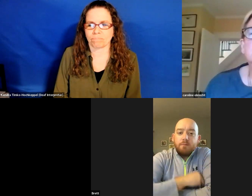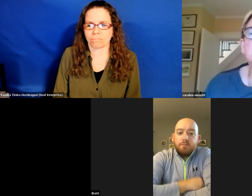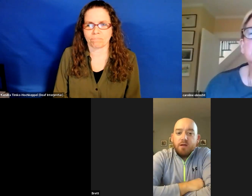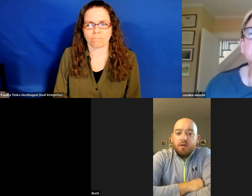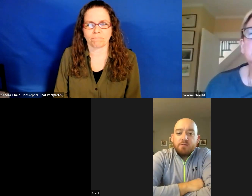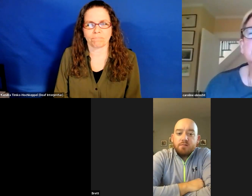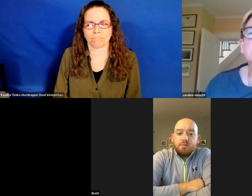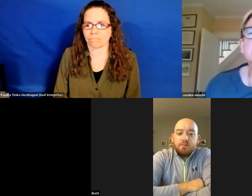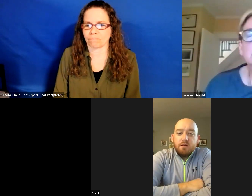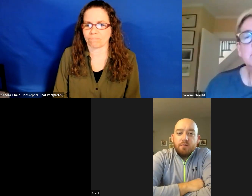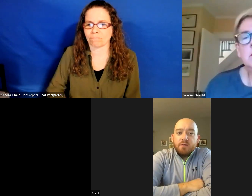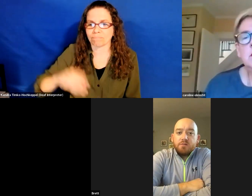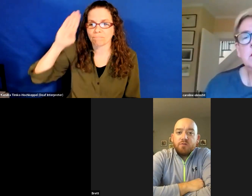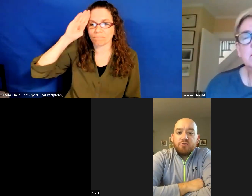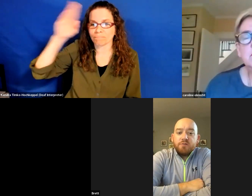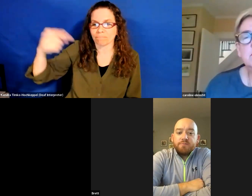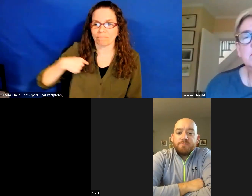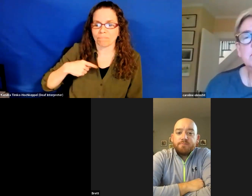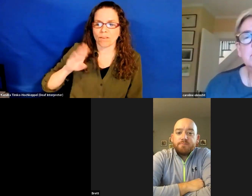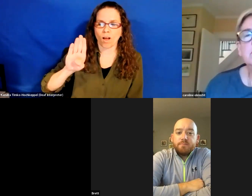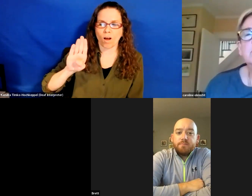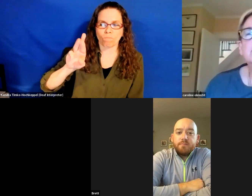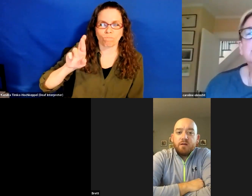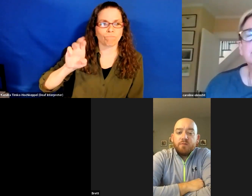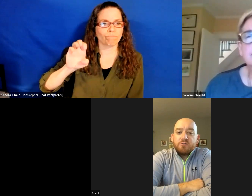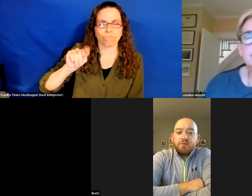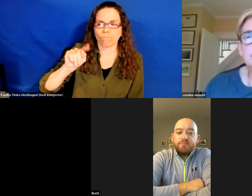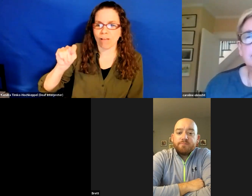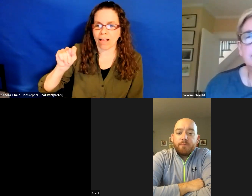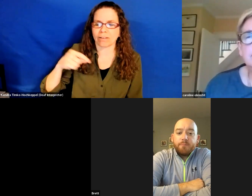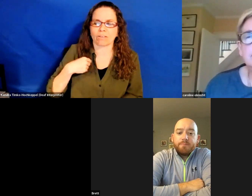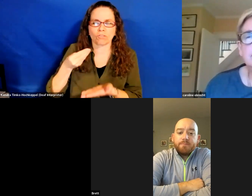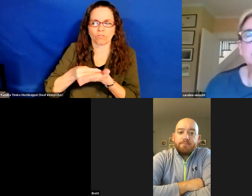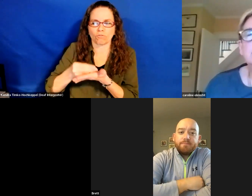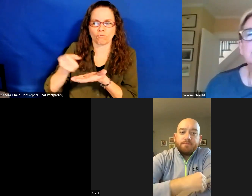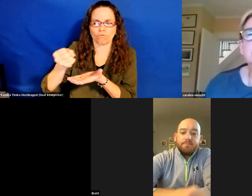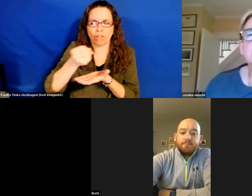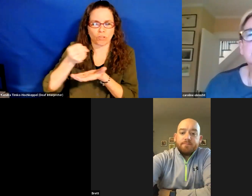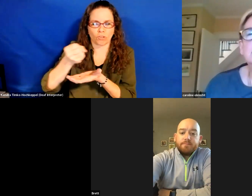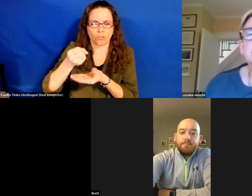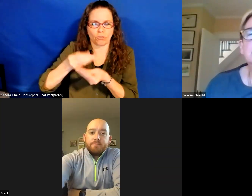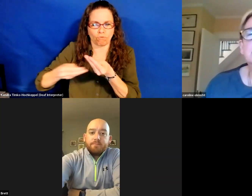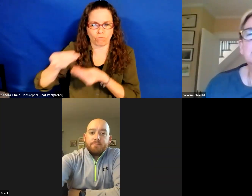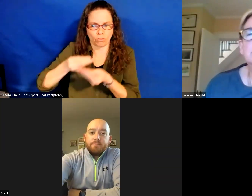Hi, I'm Brett Hayes. I'm the treasurer and commissioner.